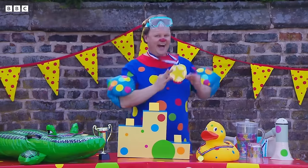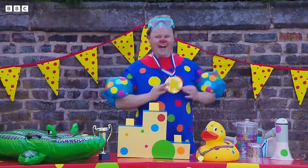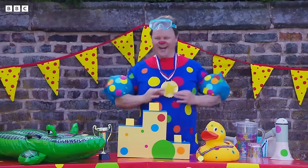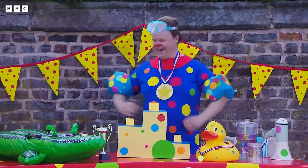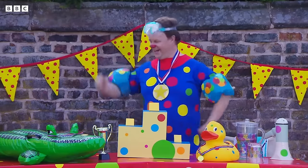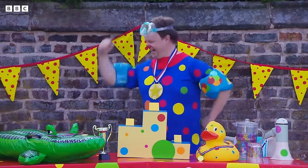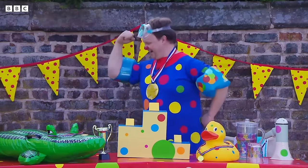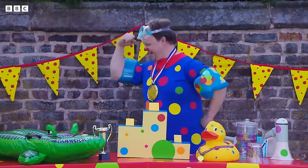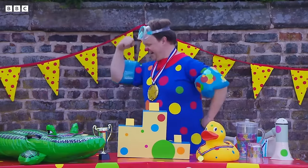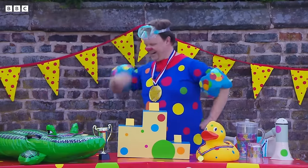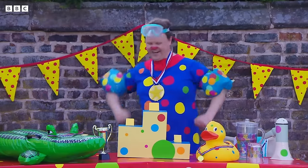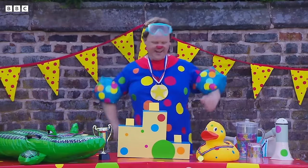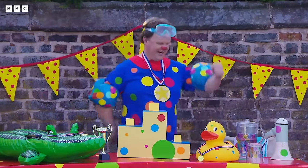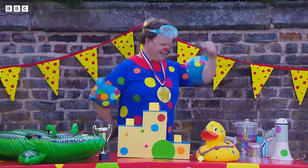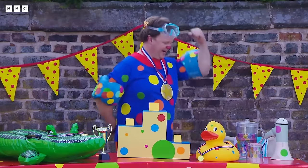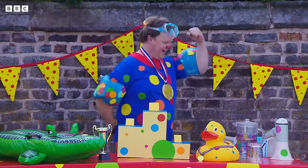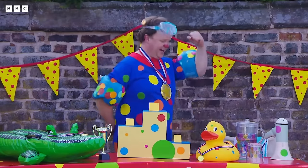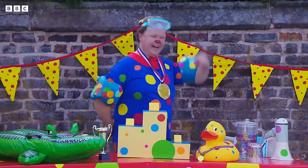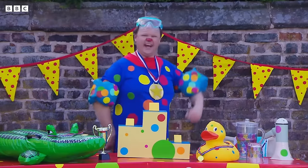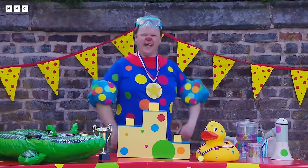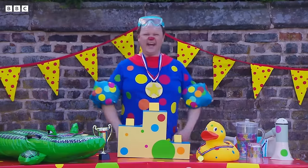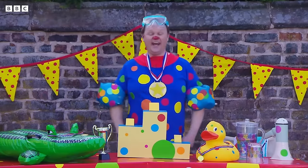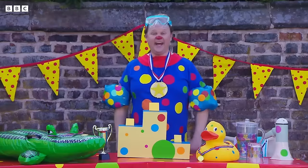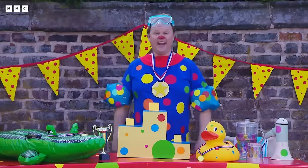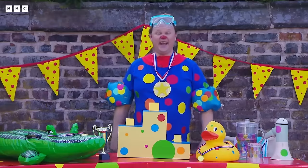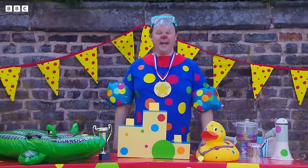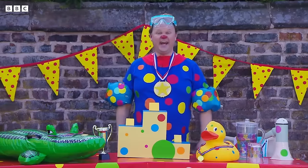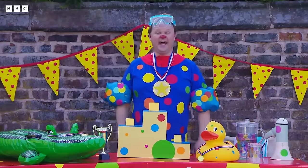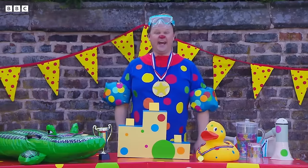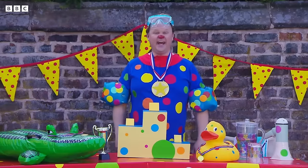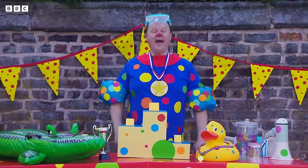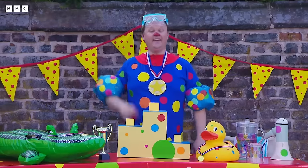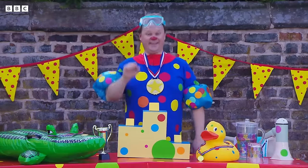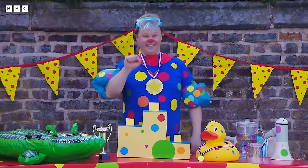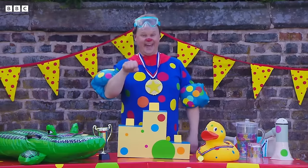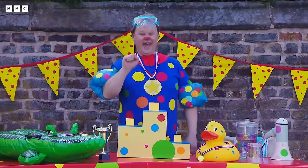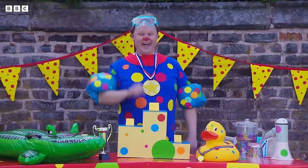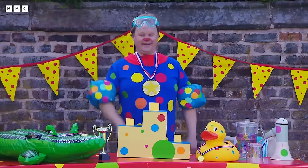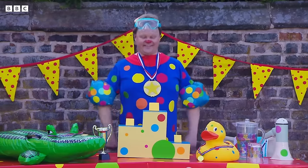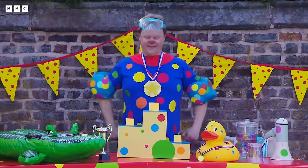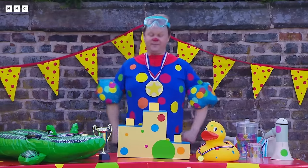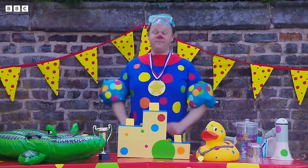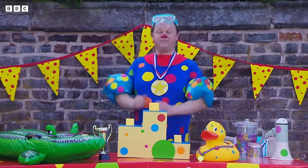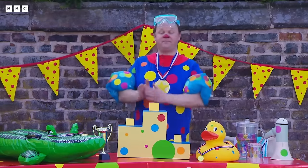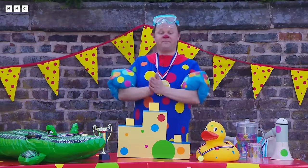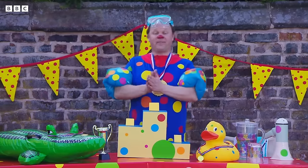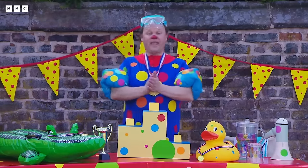Mr. Tumble, please could you show us the sign for armbands? Yes.